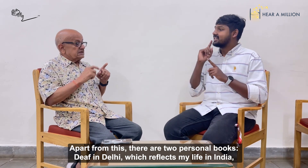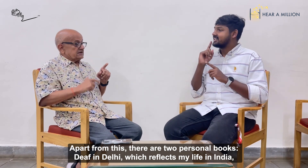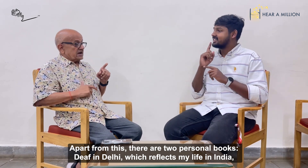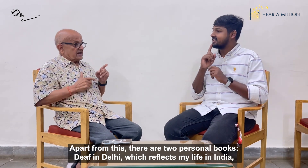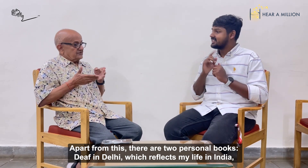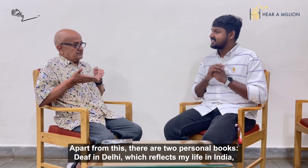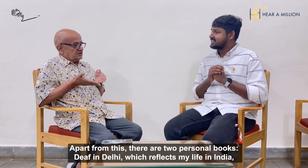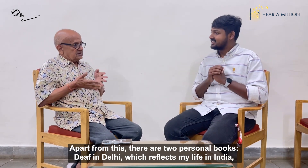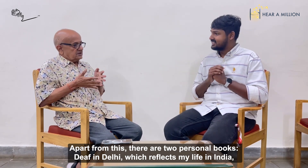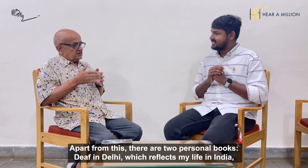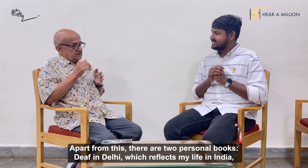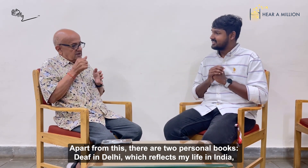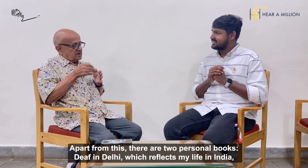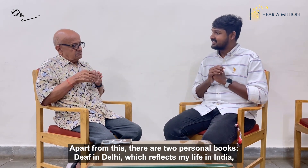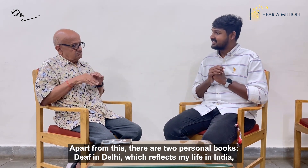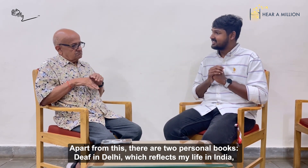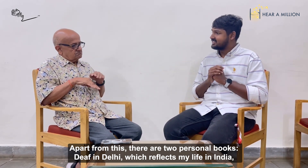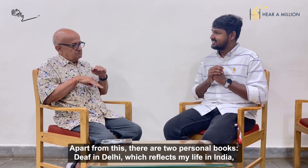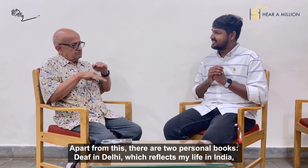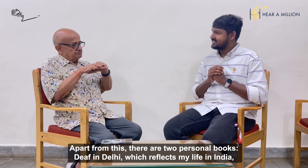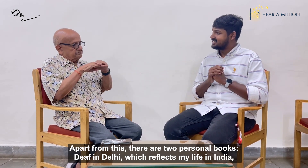my life in India,